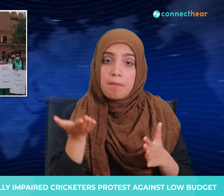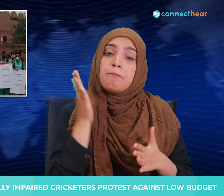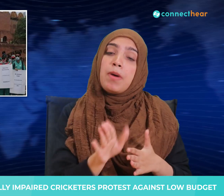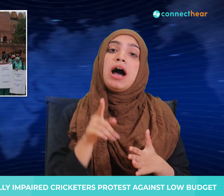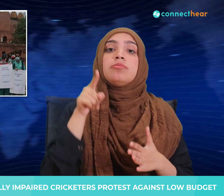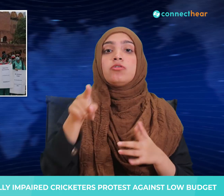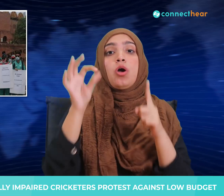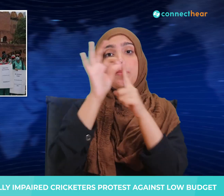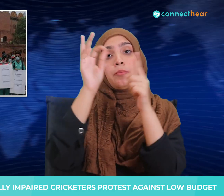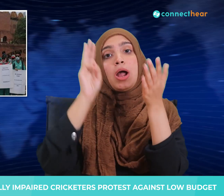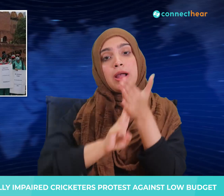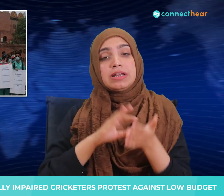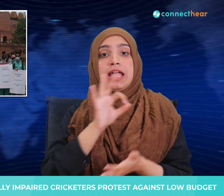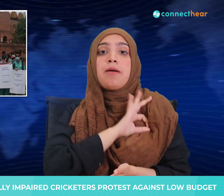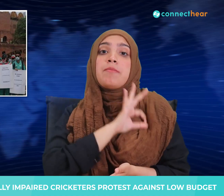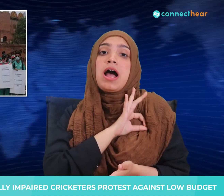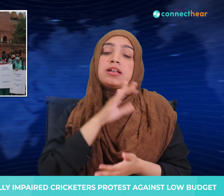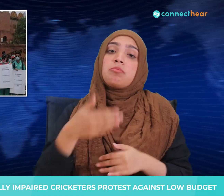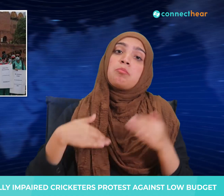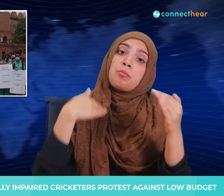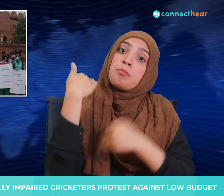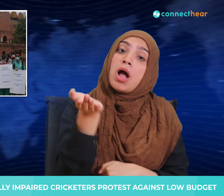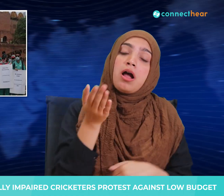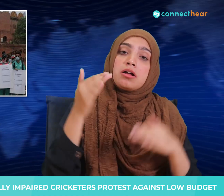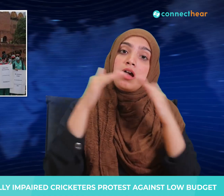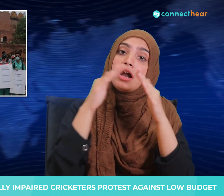outside the Prime Minister's house in Islamabad.